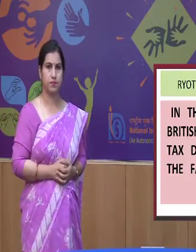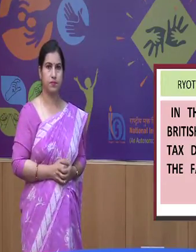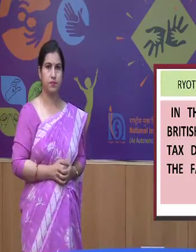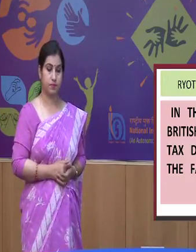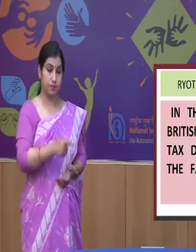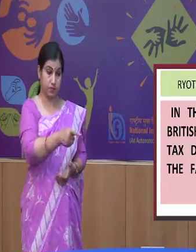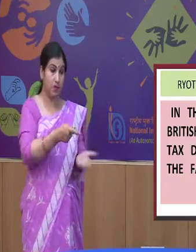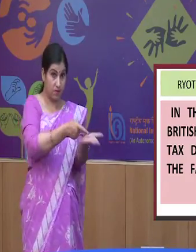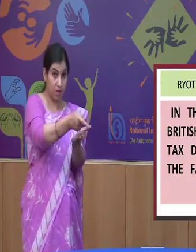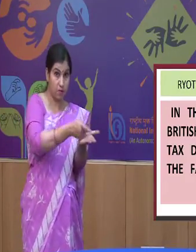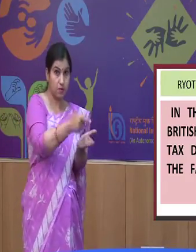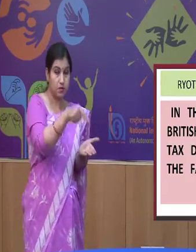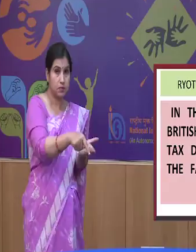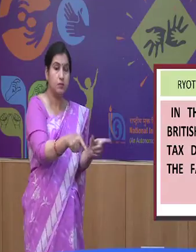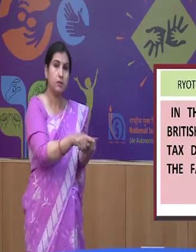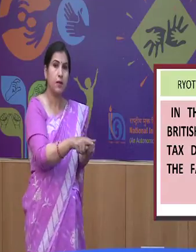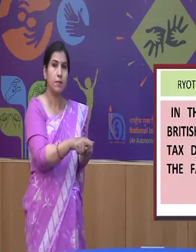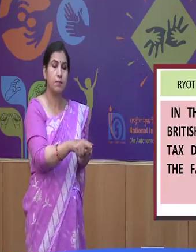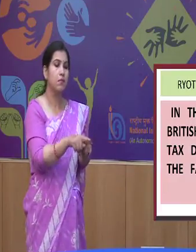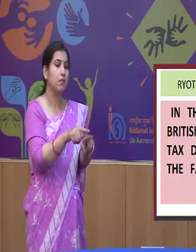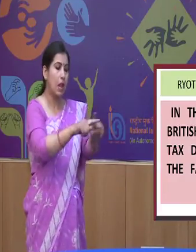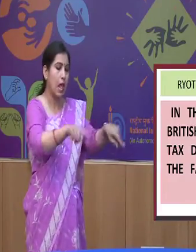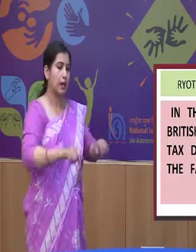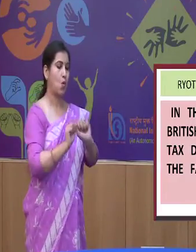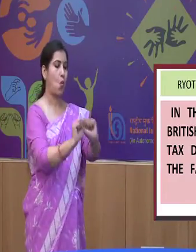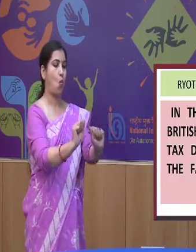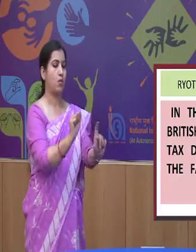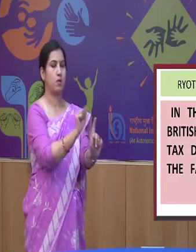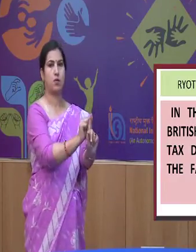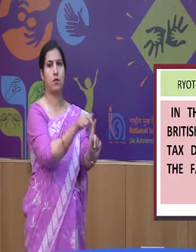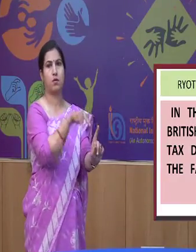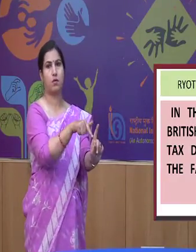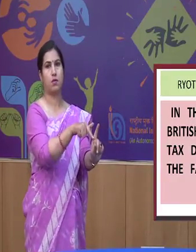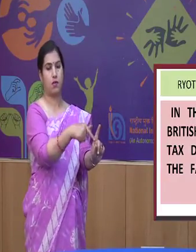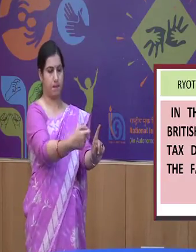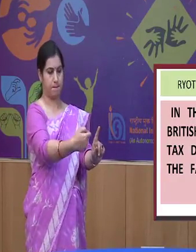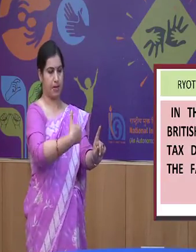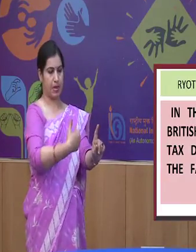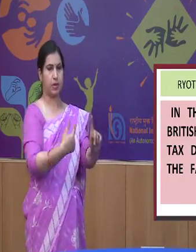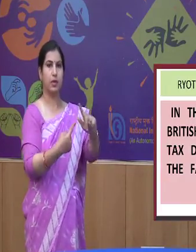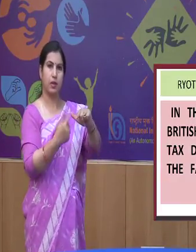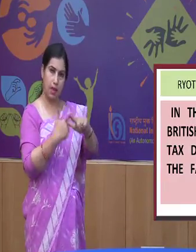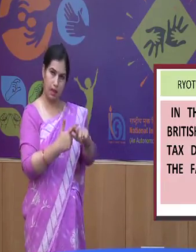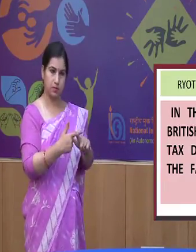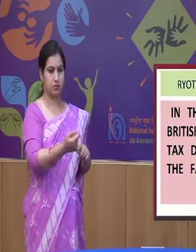The farmers was recognized as the owner of land as long as he was able to pay the tax.